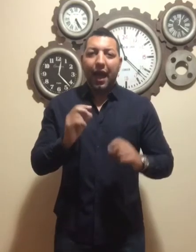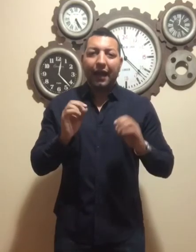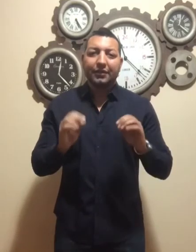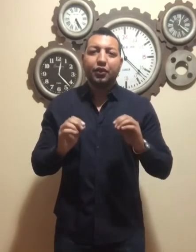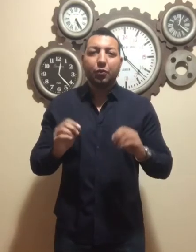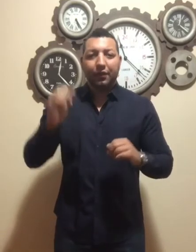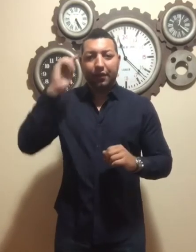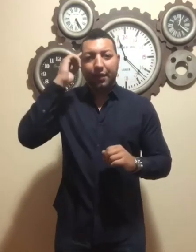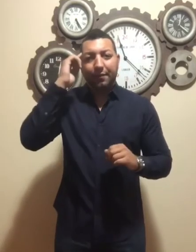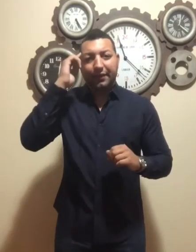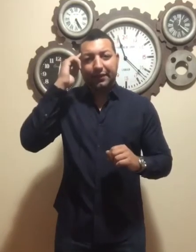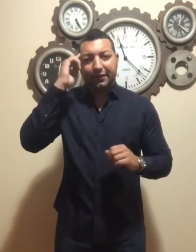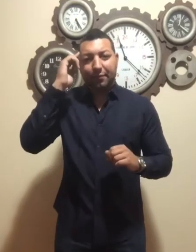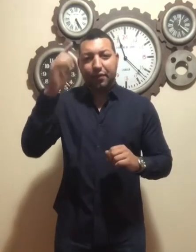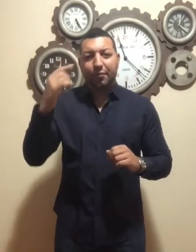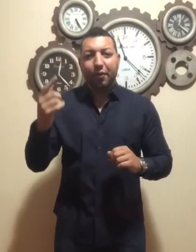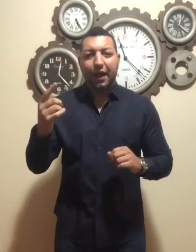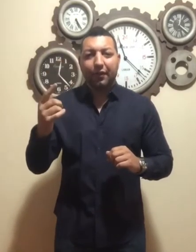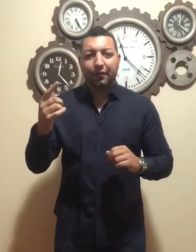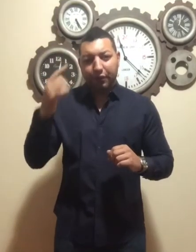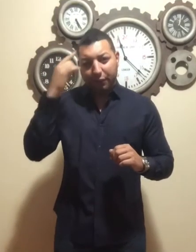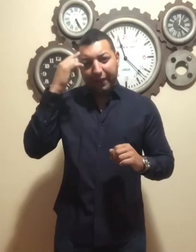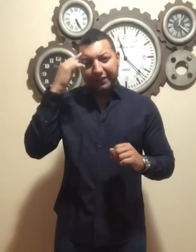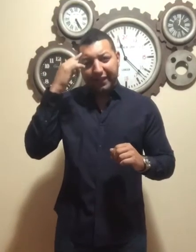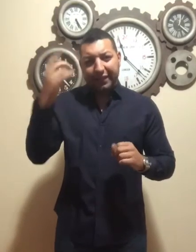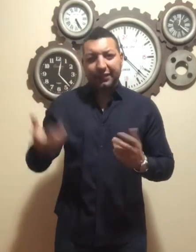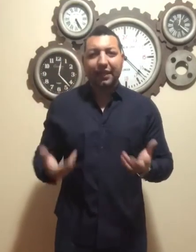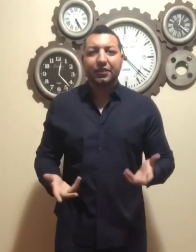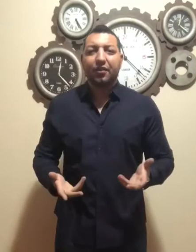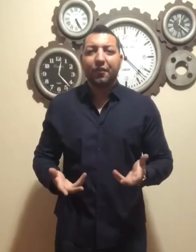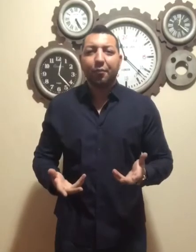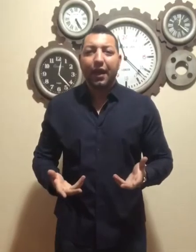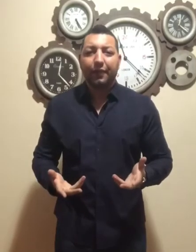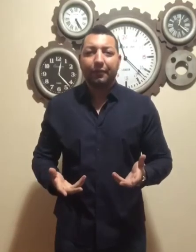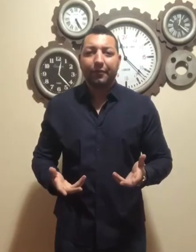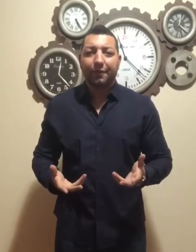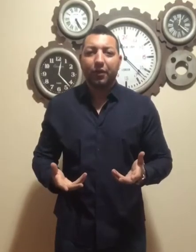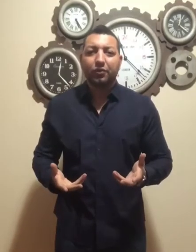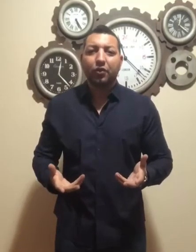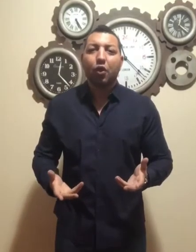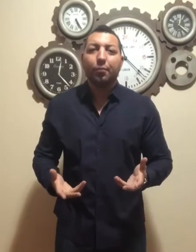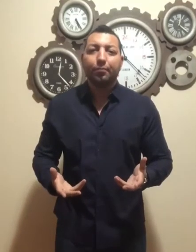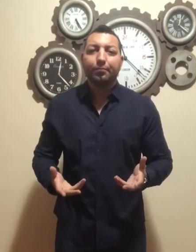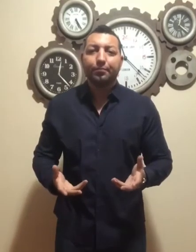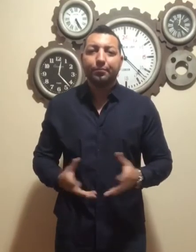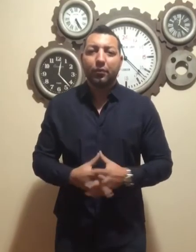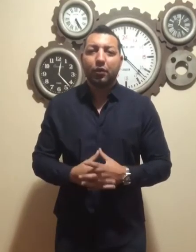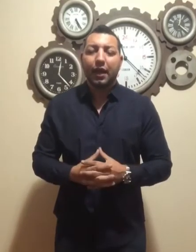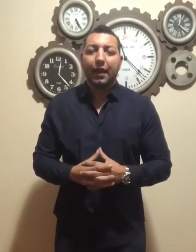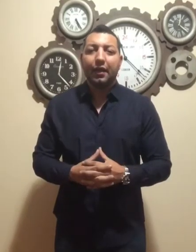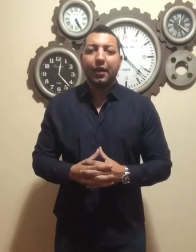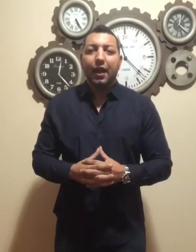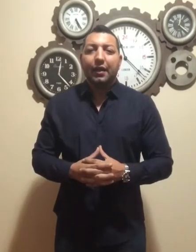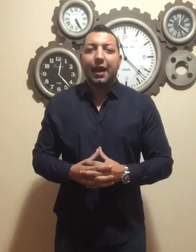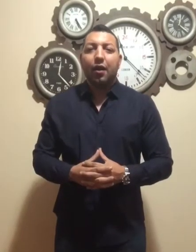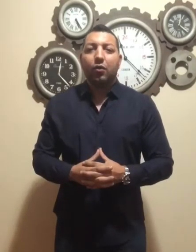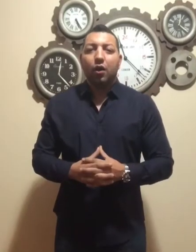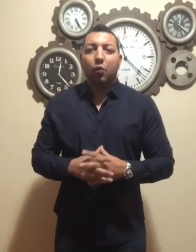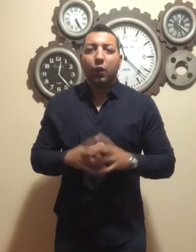has to do with the limbic system in the brain, the reasoning section of the brain, the frontal lobe, okay? Now,